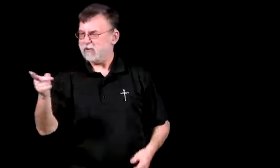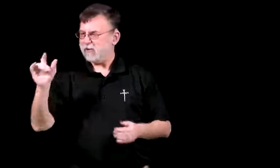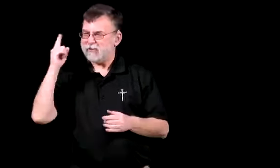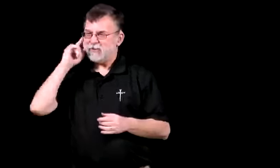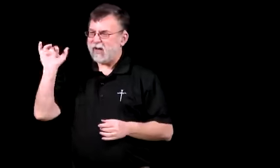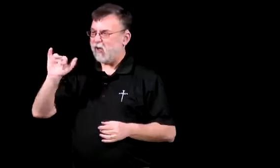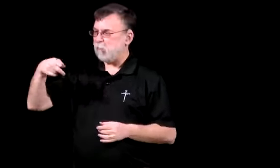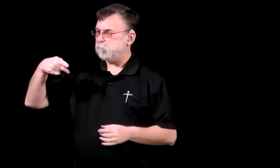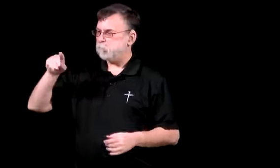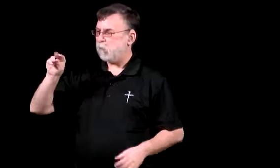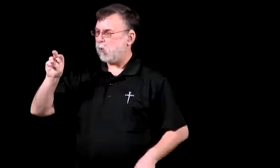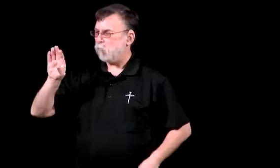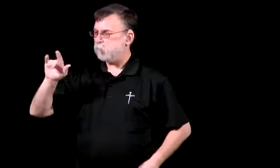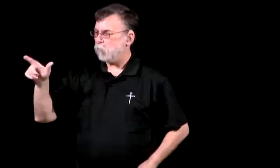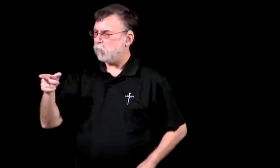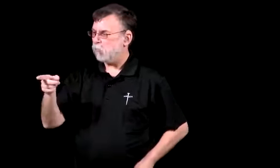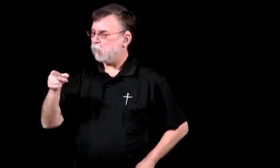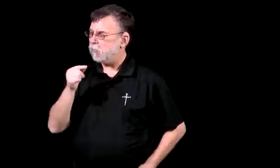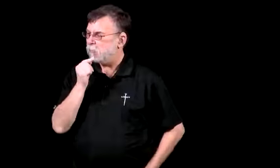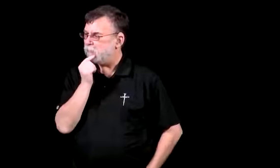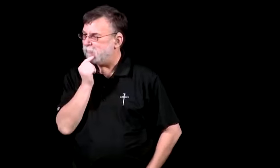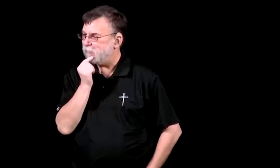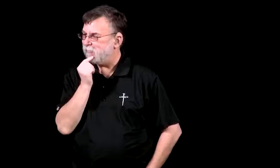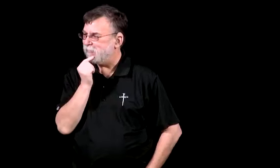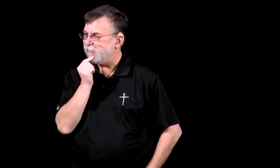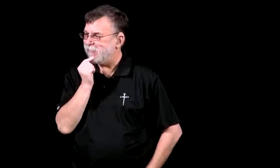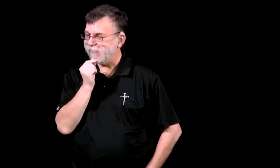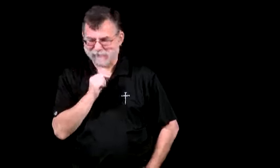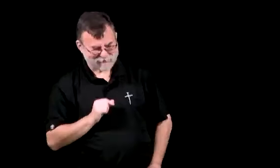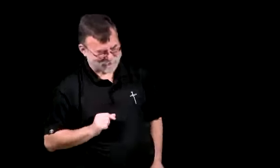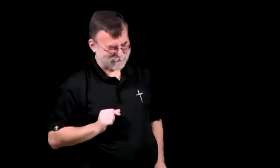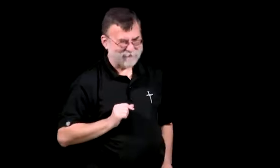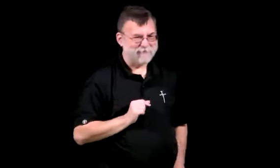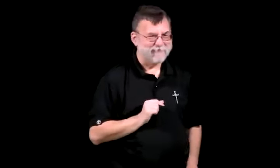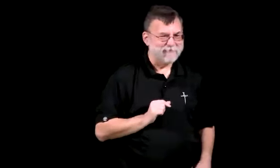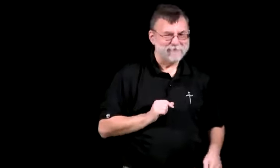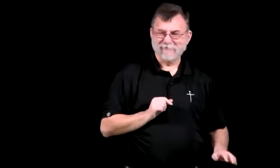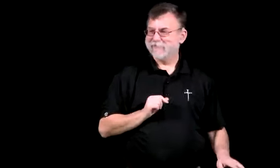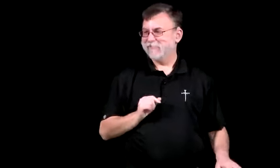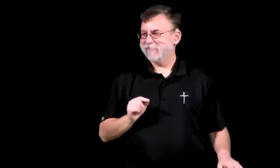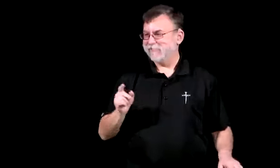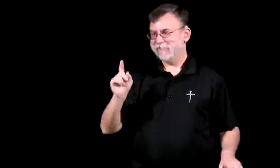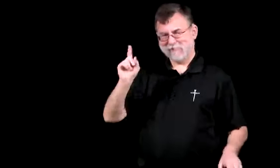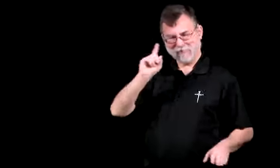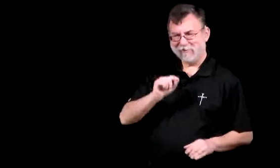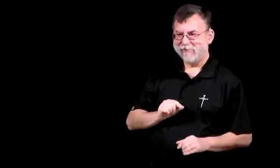They said pick one. And that sounds like a Powerball.